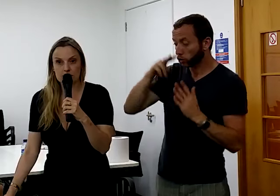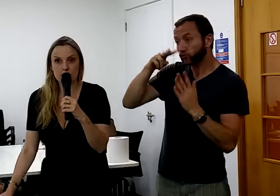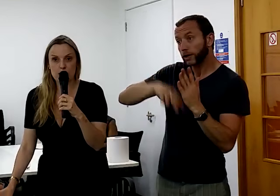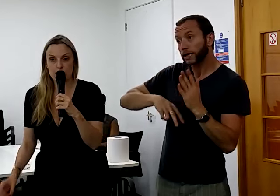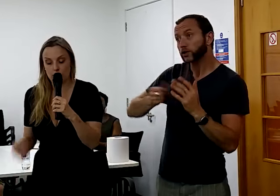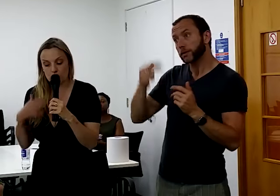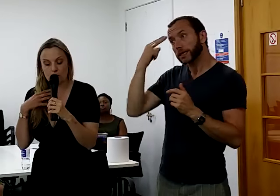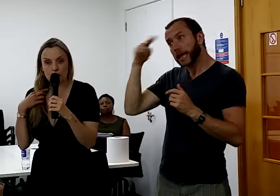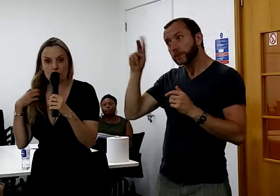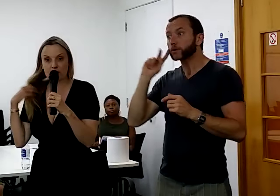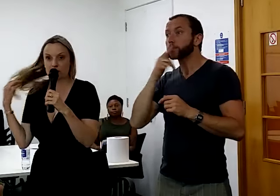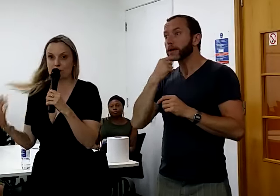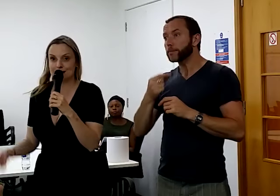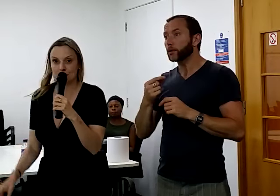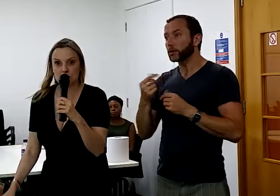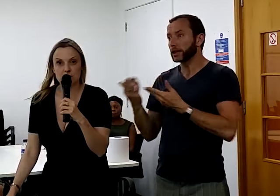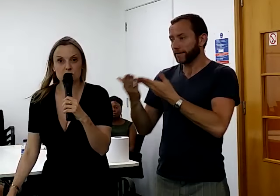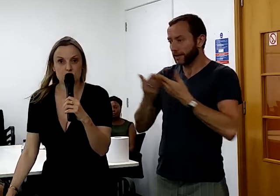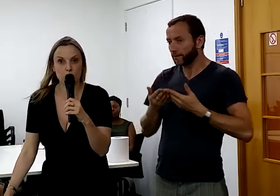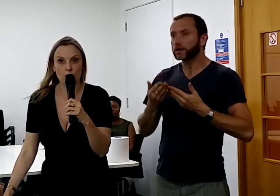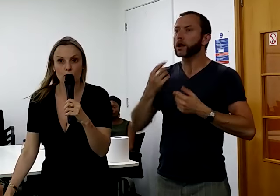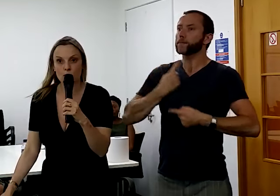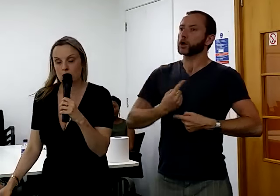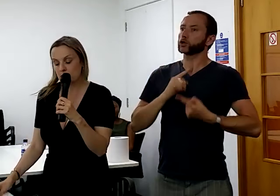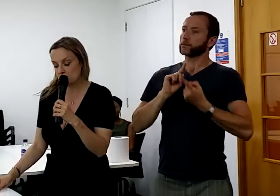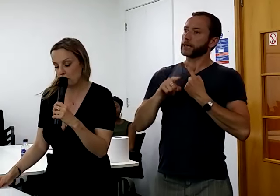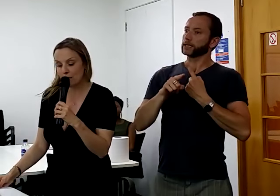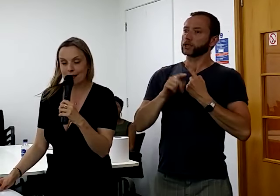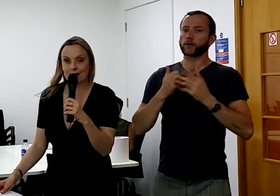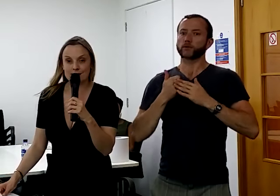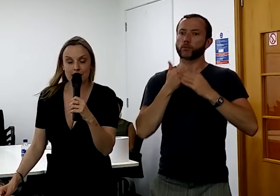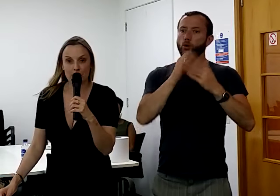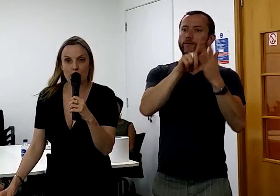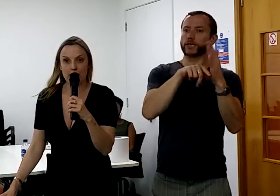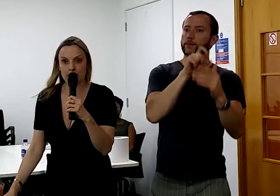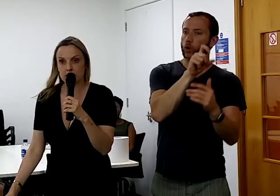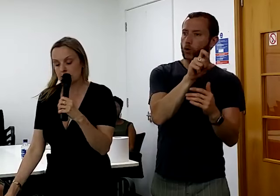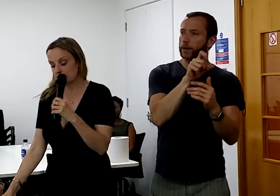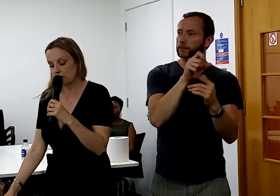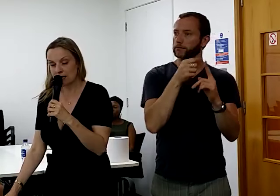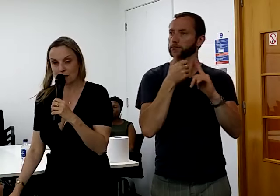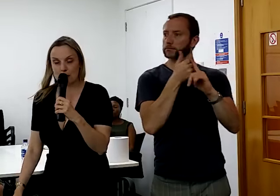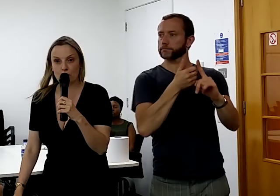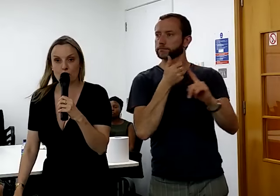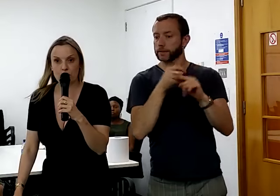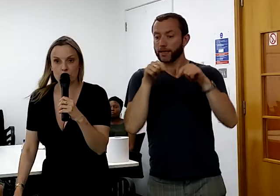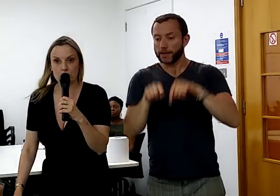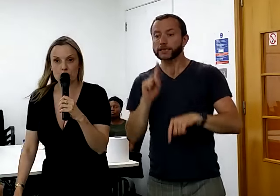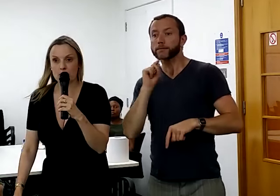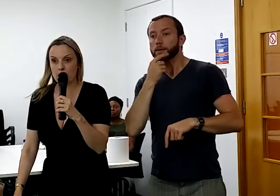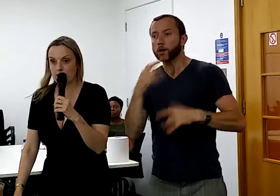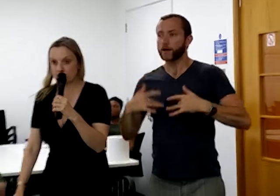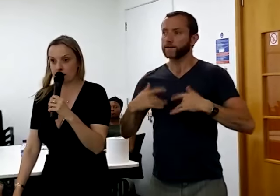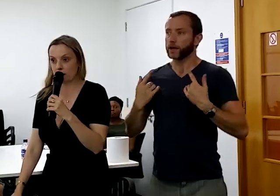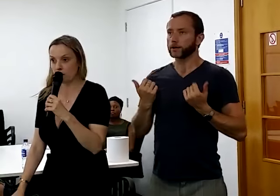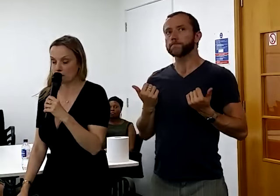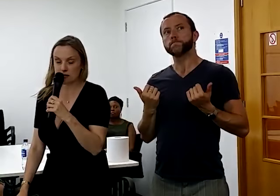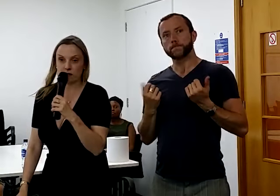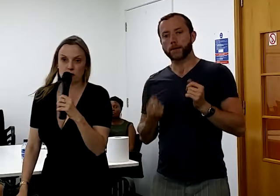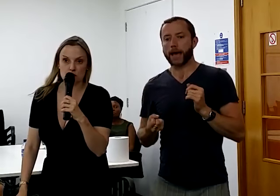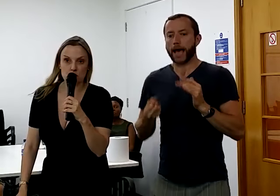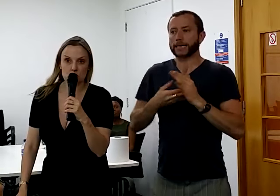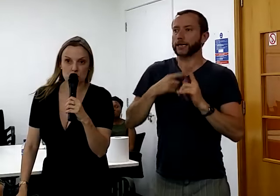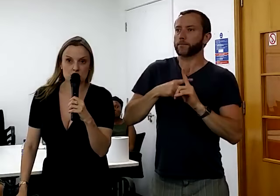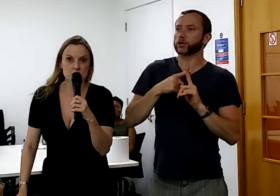some of the names of the people who have given messages of support for Jeremy and his campaign, so these people feel that they're adding